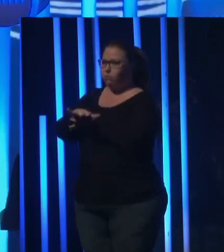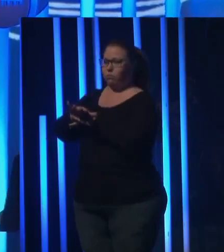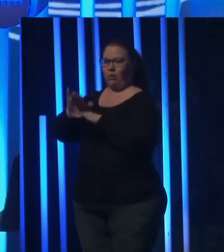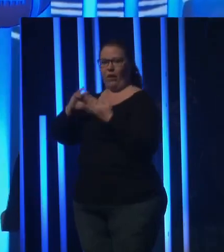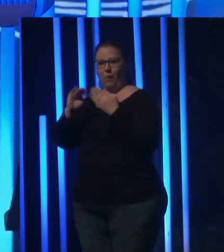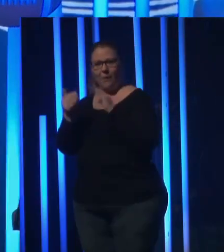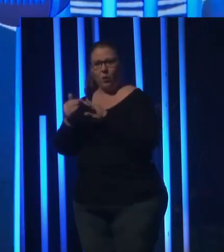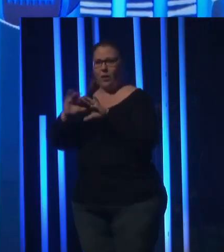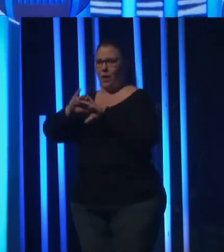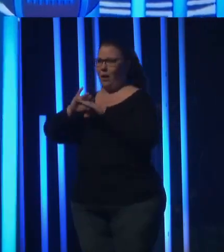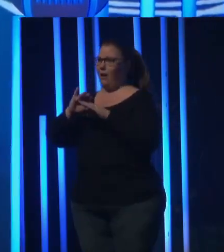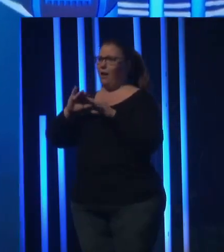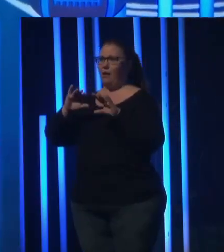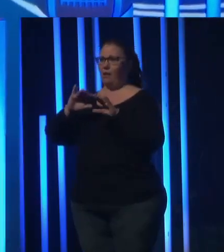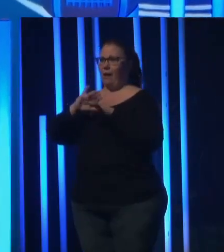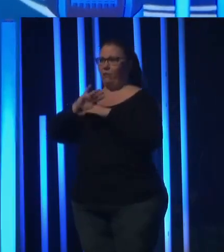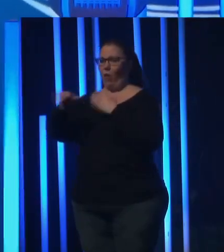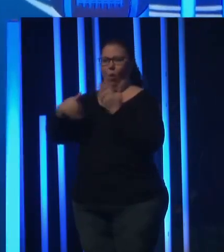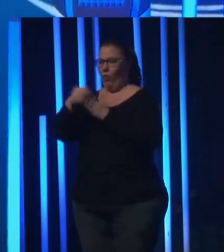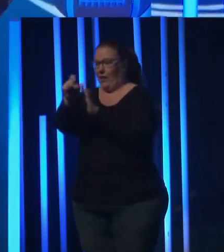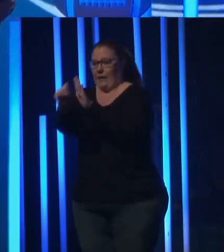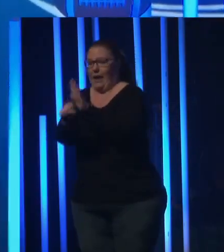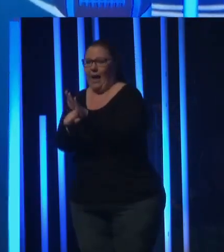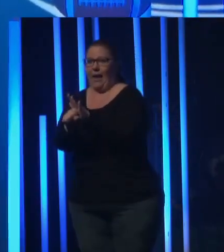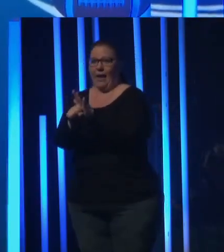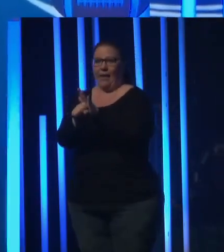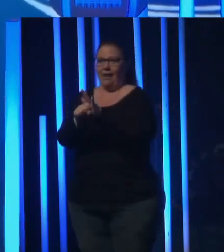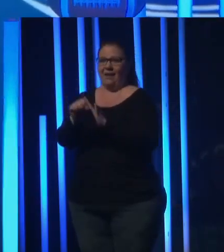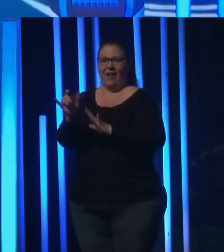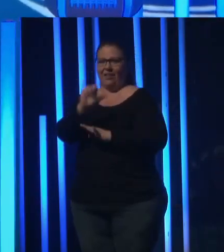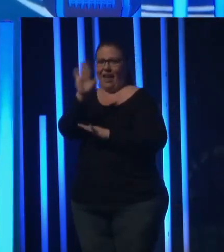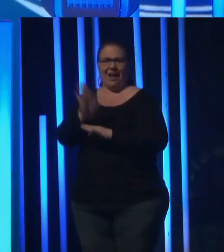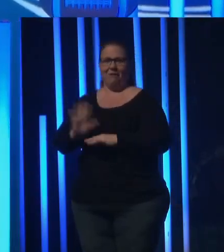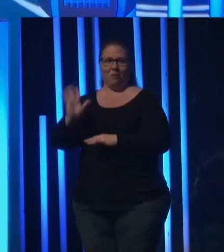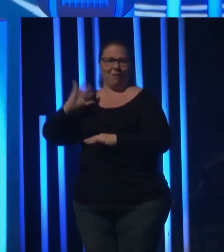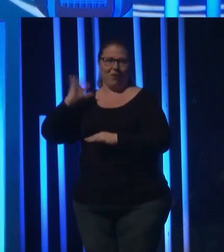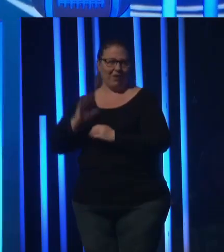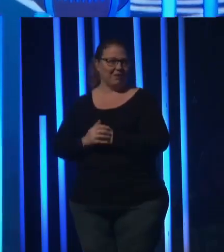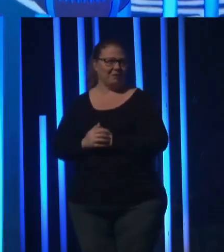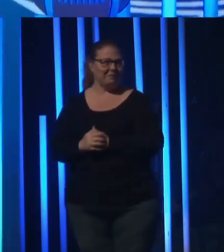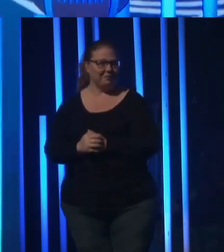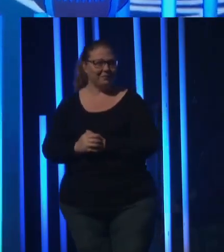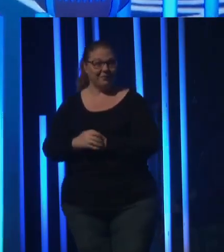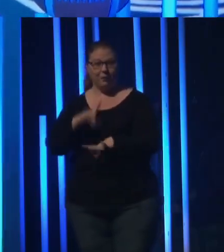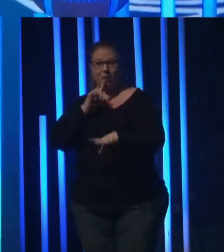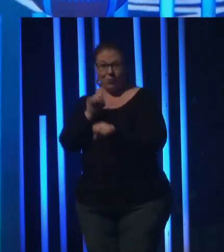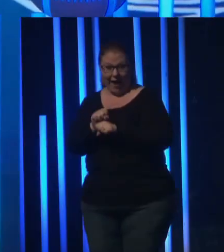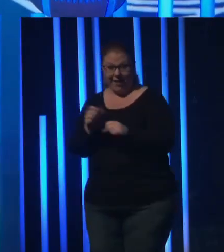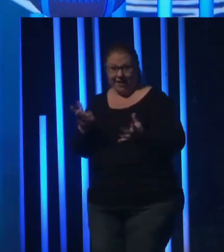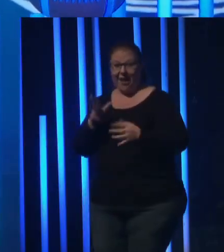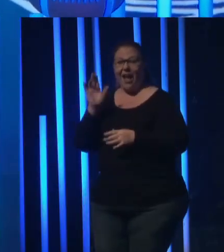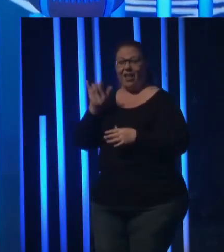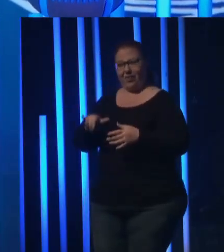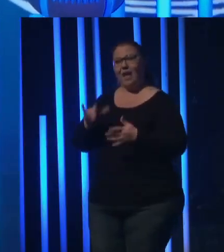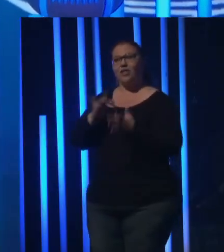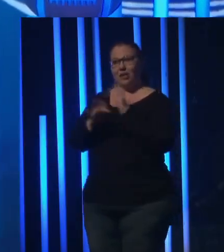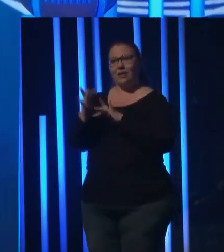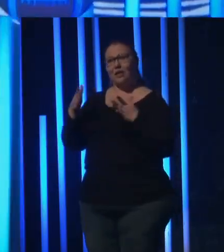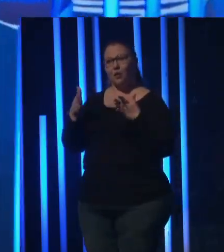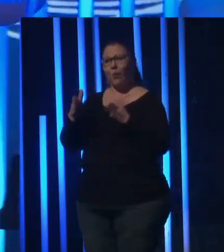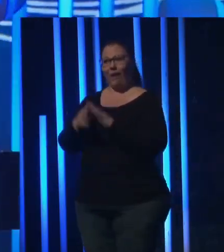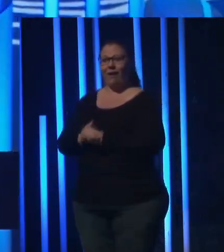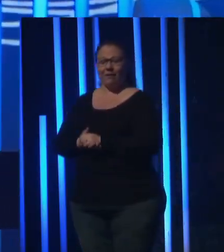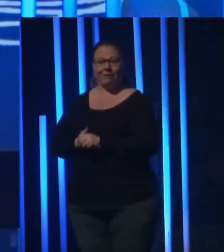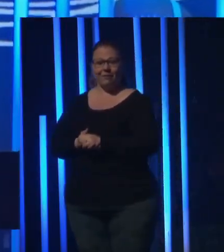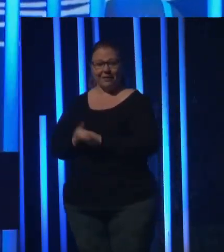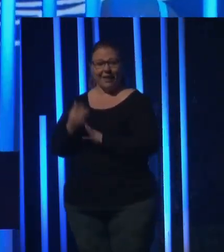entire city and this entire state like never before as peacemakers. And here's the reality, that's the way of Jesus. That